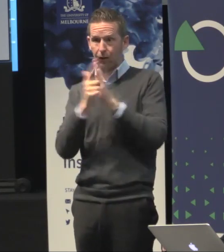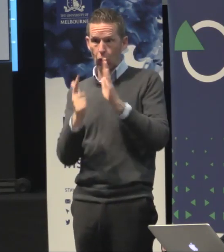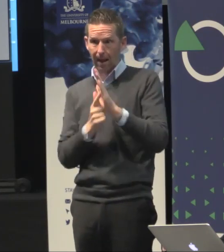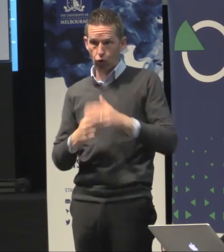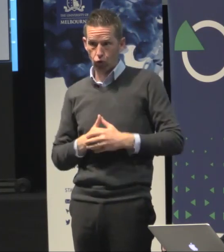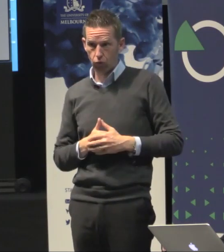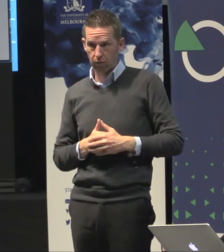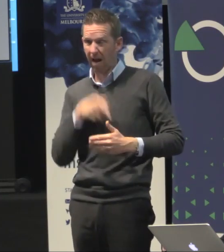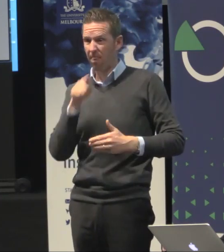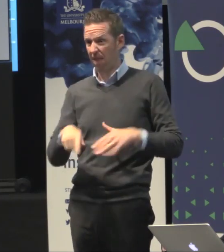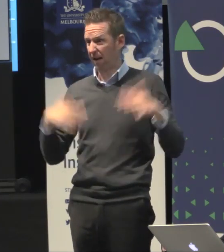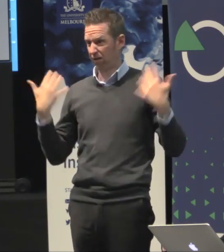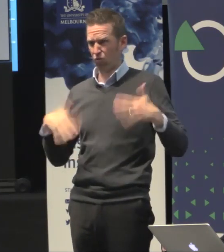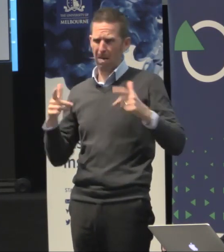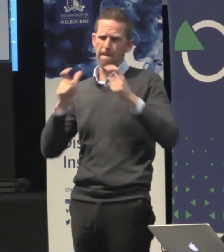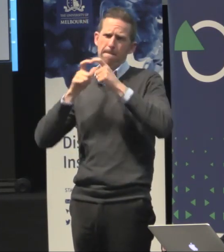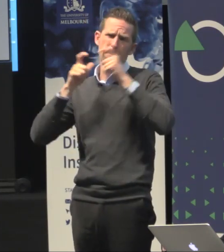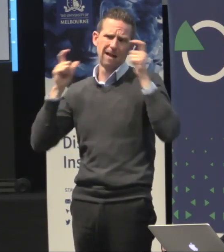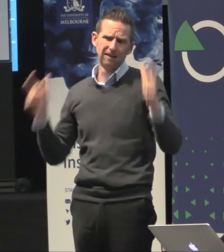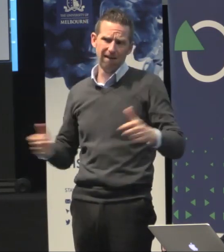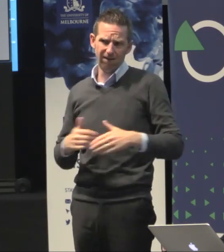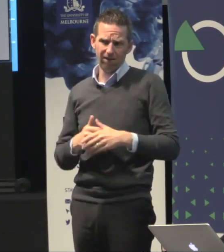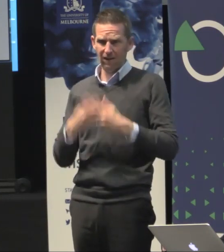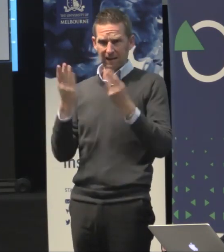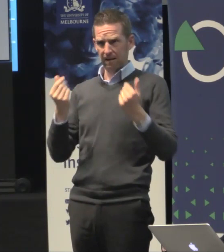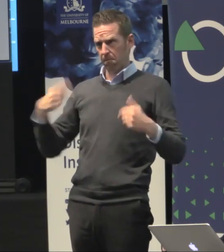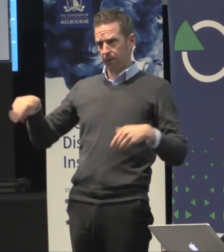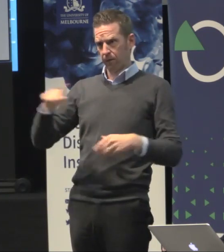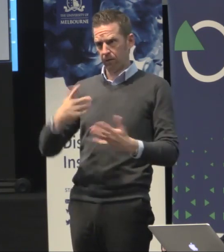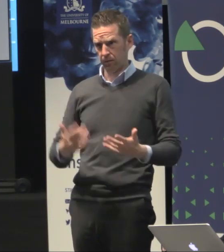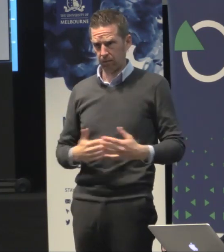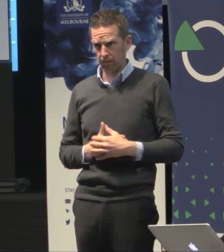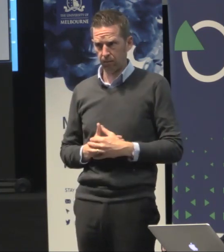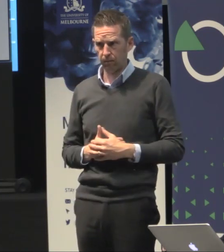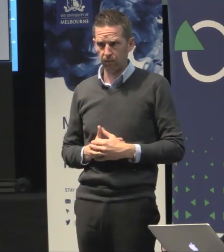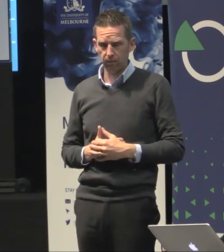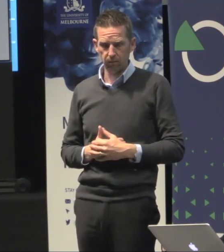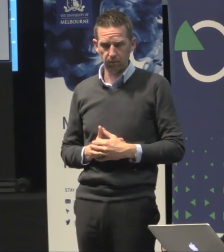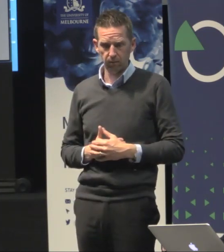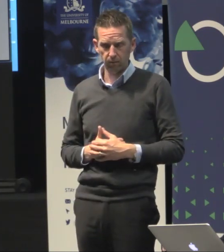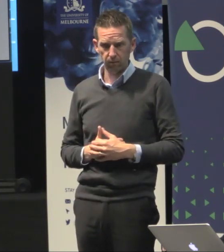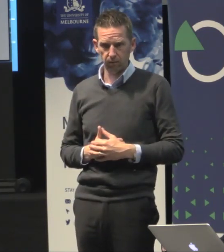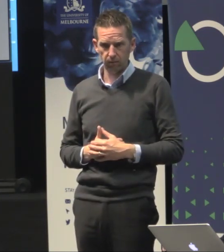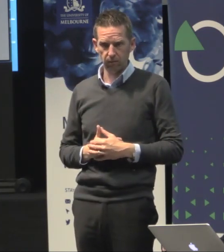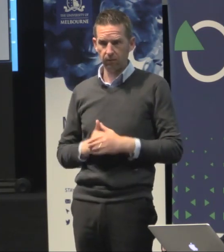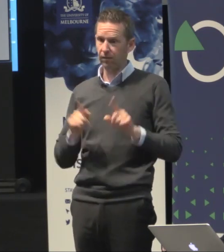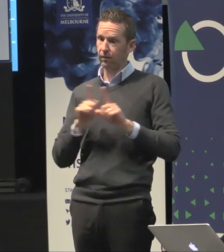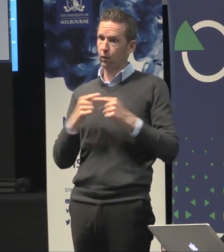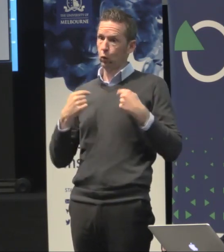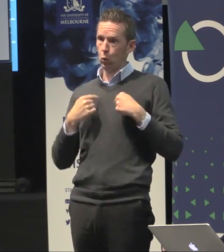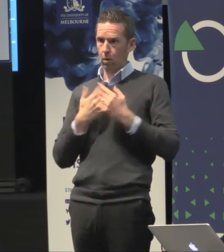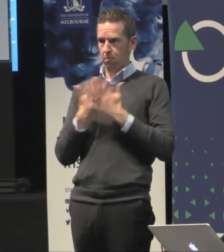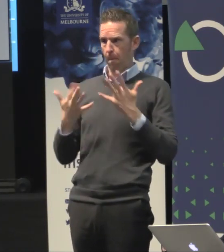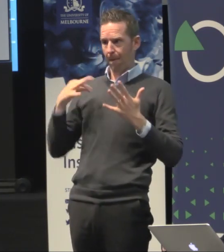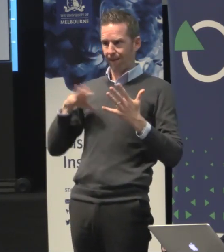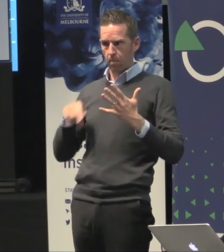that is absolutely massive for someone like me and others like me and not like